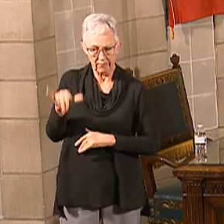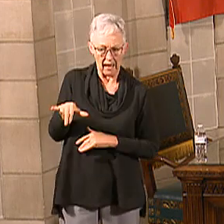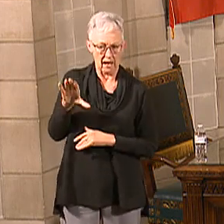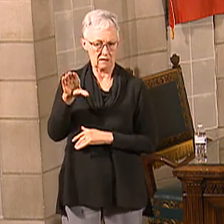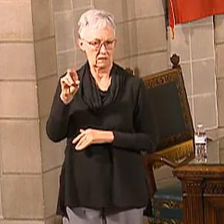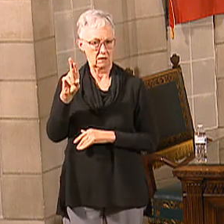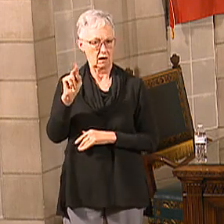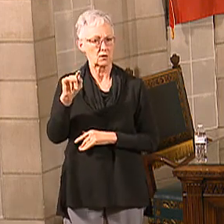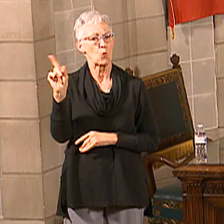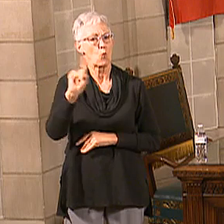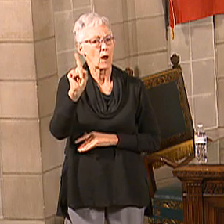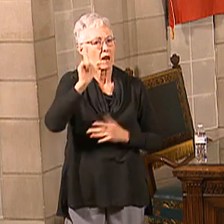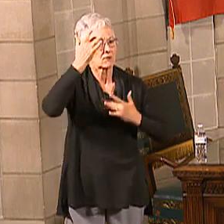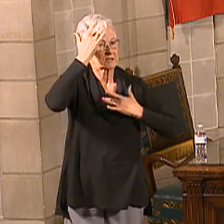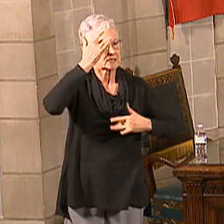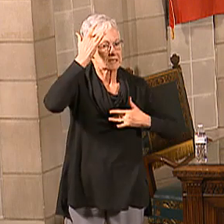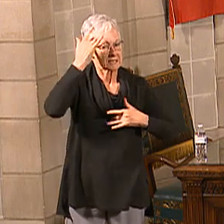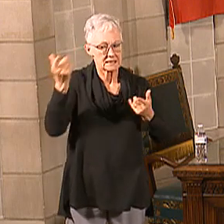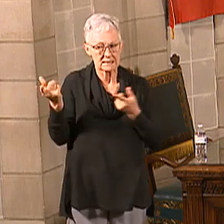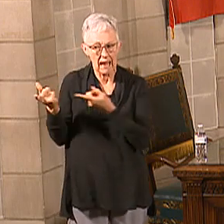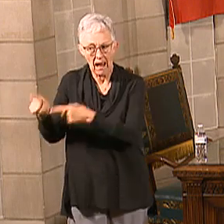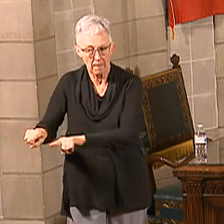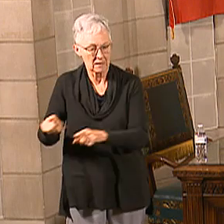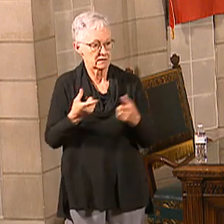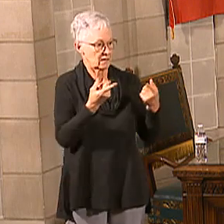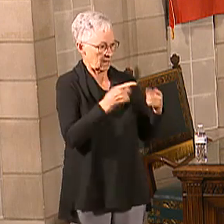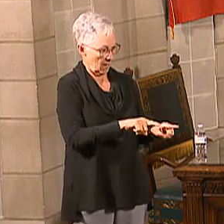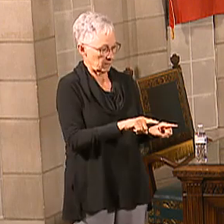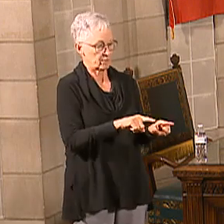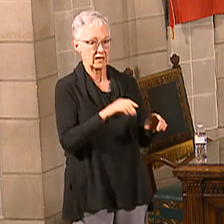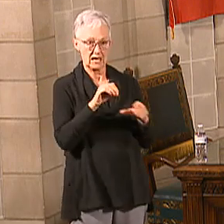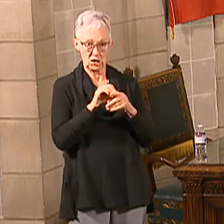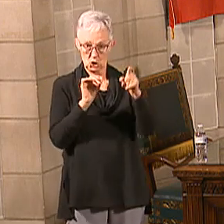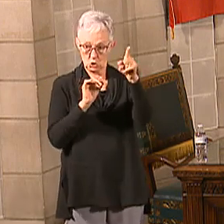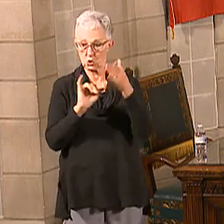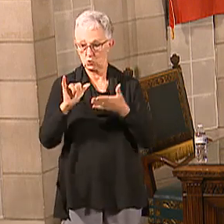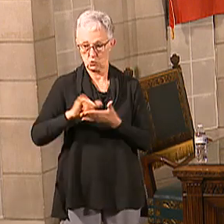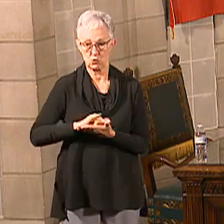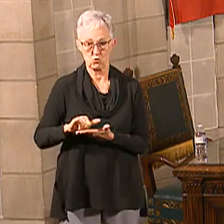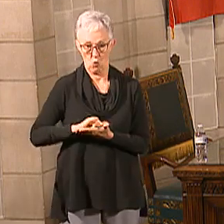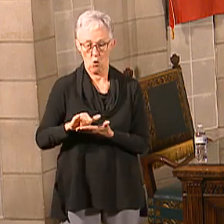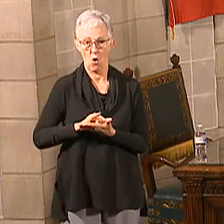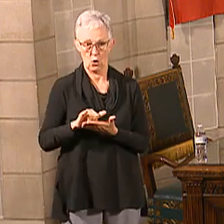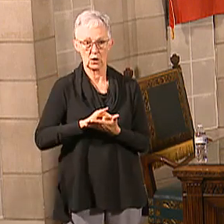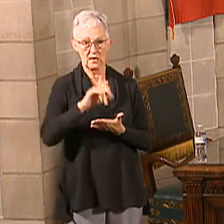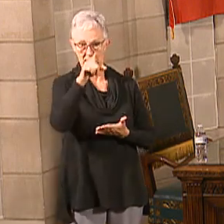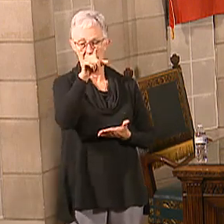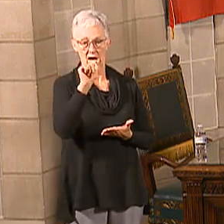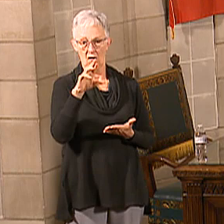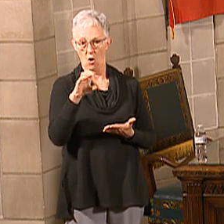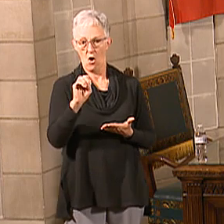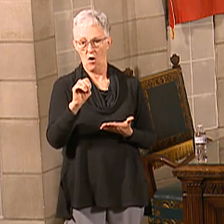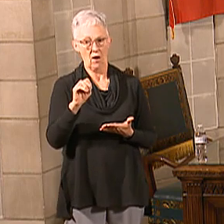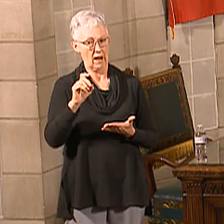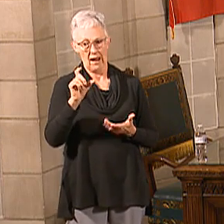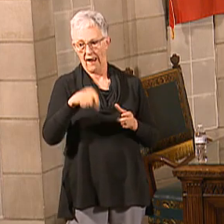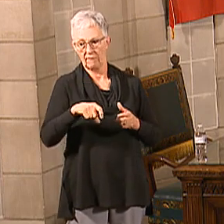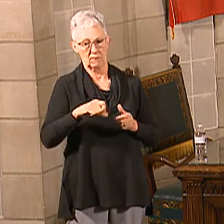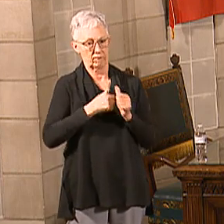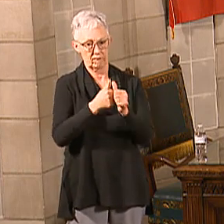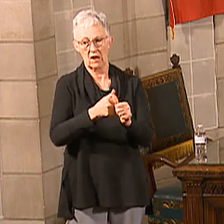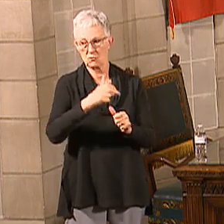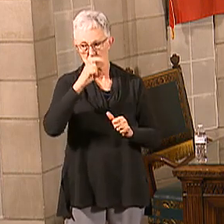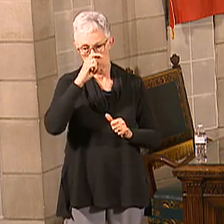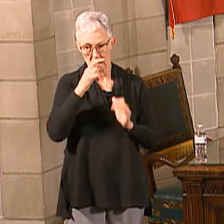spread of the virus, and they are being effective. In fact, Dr. Antone will get me the numbers, but they're roughly correct. If you look over the last